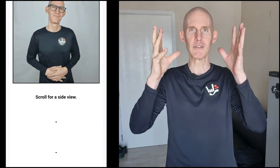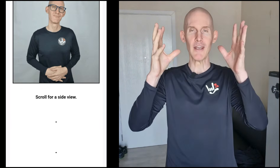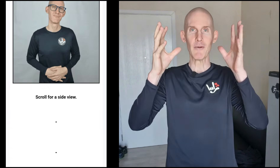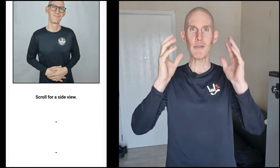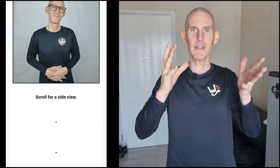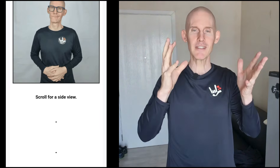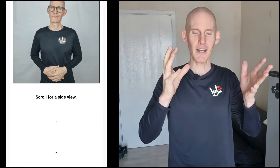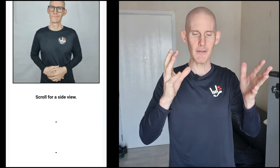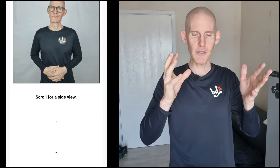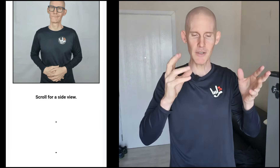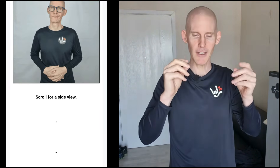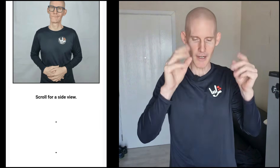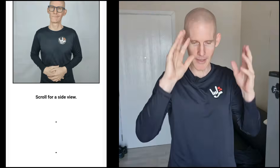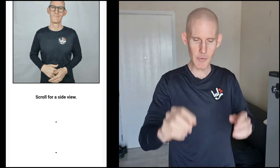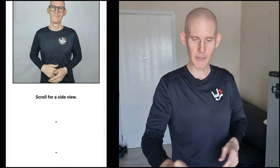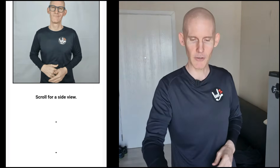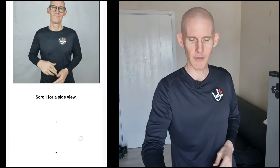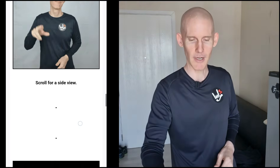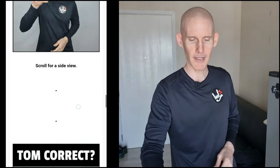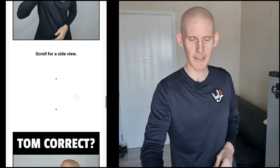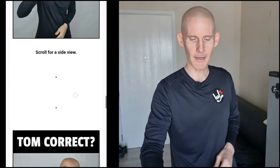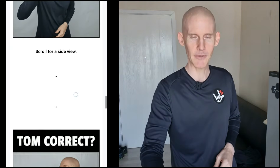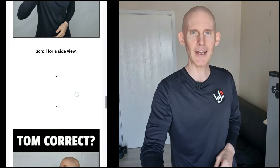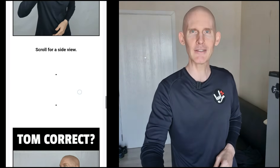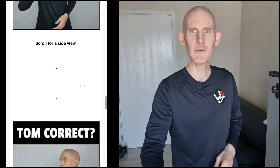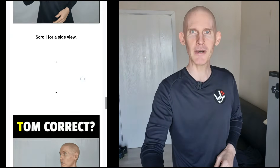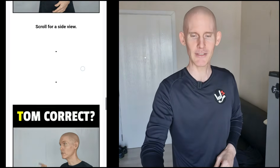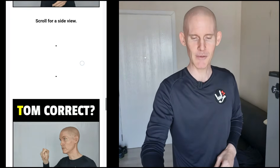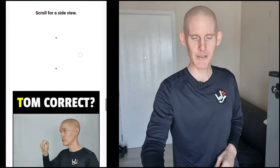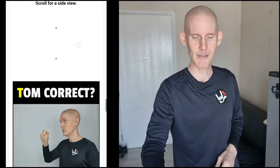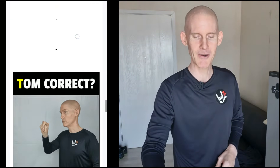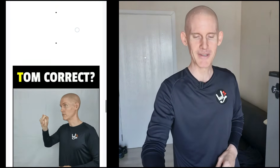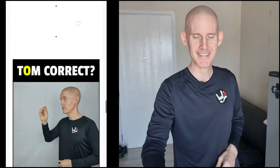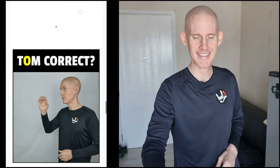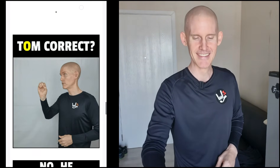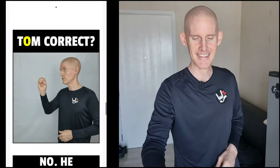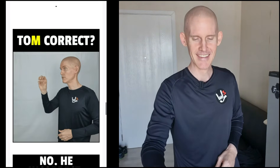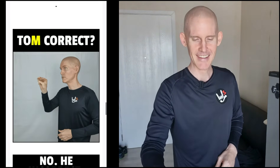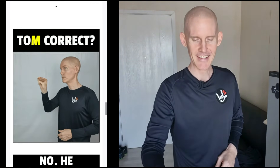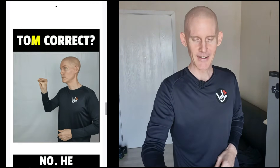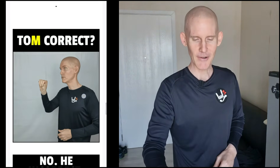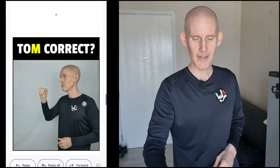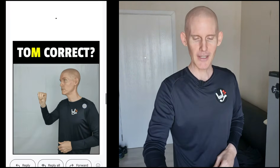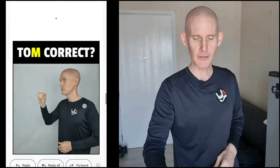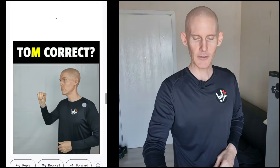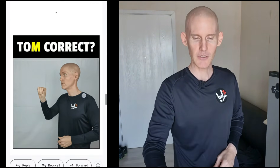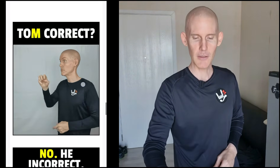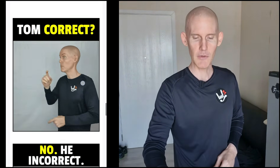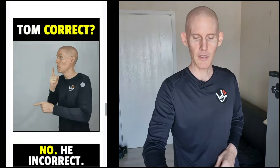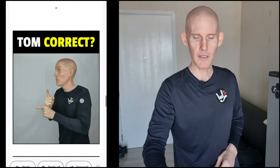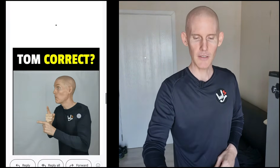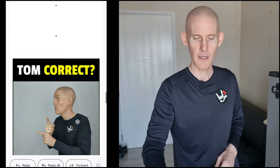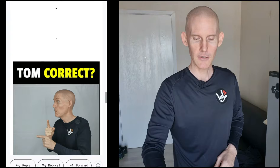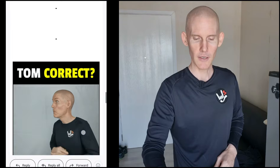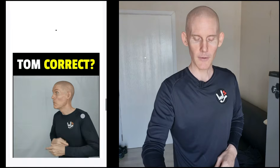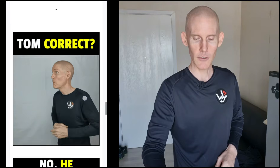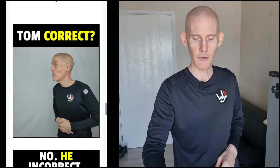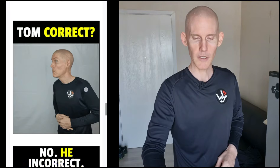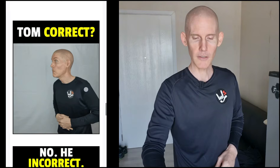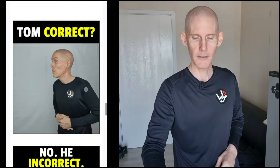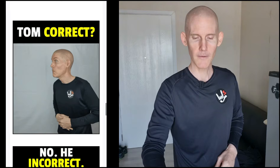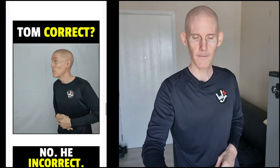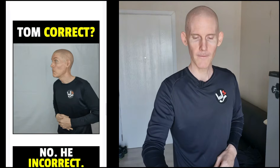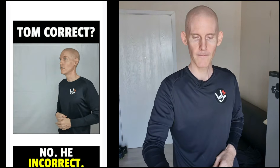side views. When you get a side view, let me just go. I'm talking too much. Let me just show you. Okay, so the same thing.